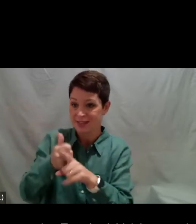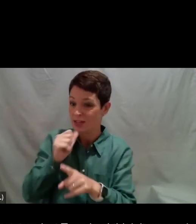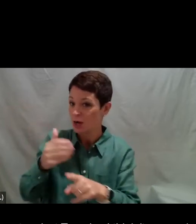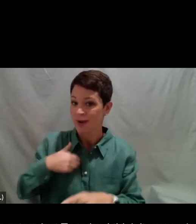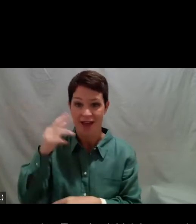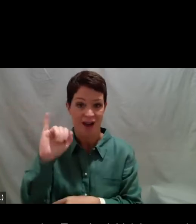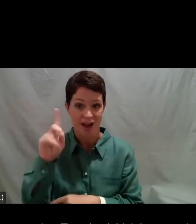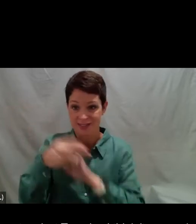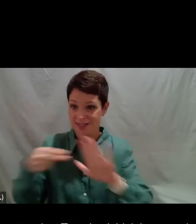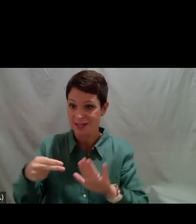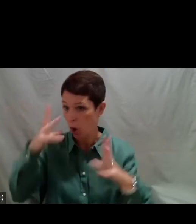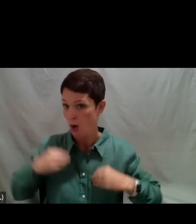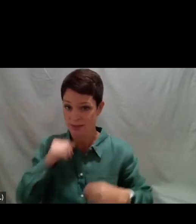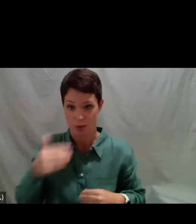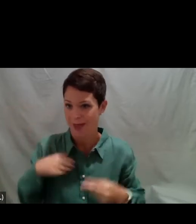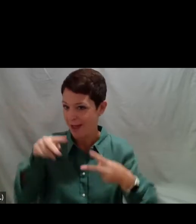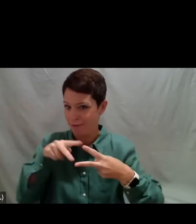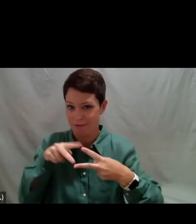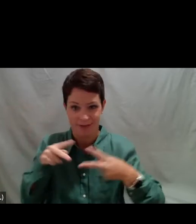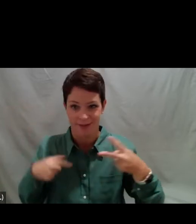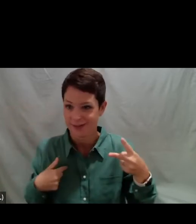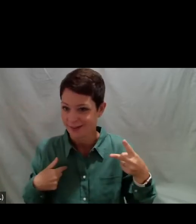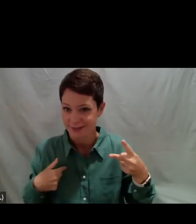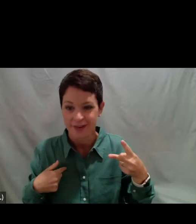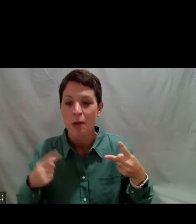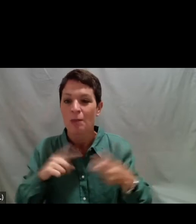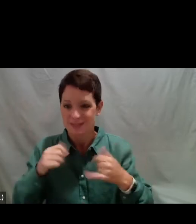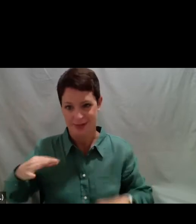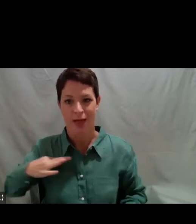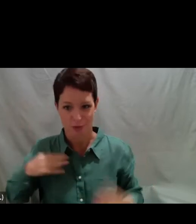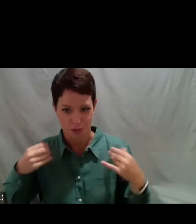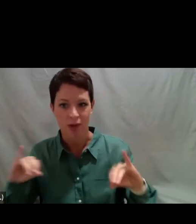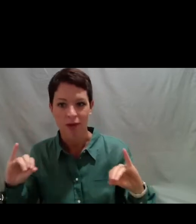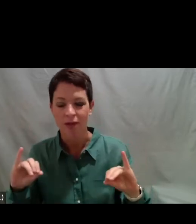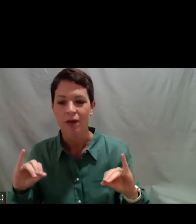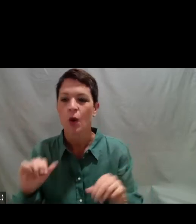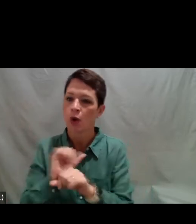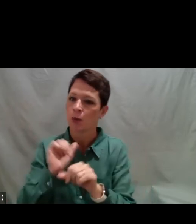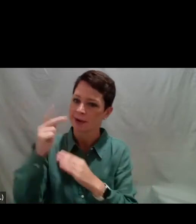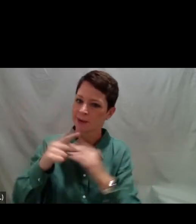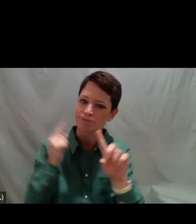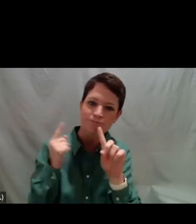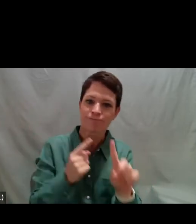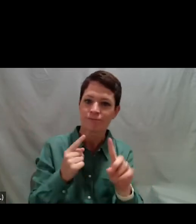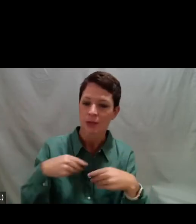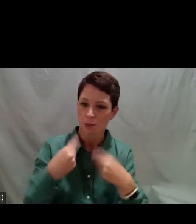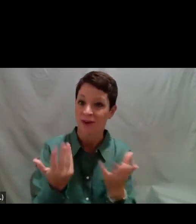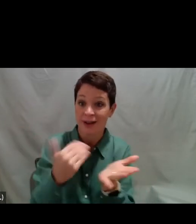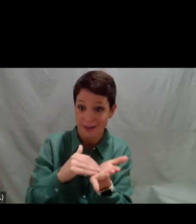intellectual disability or autism. So this is, we have been working on an initiative to provide,